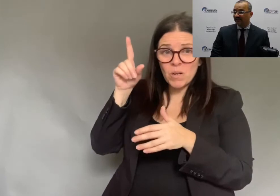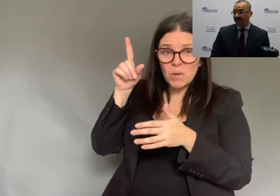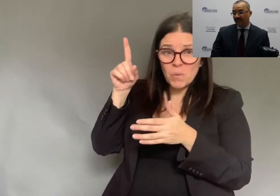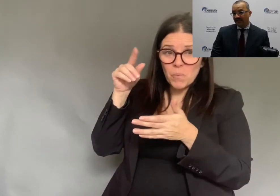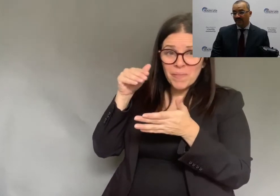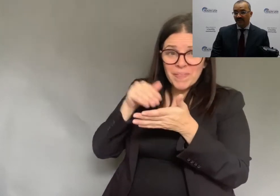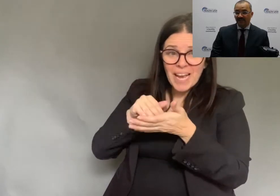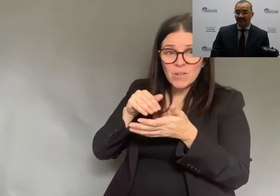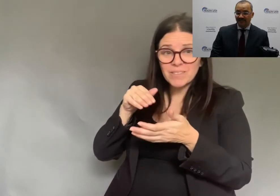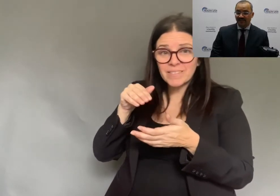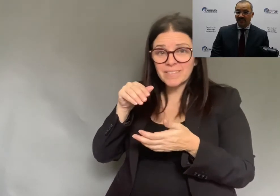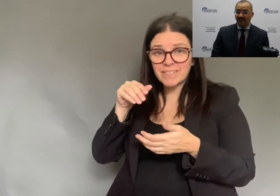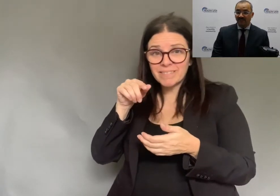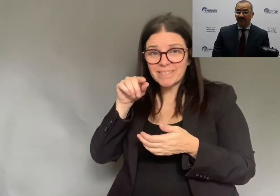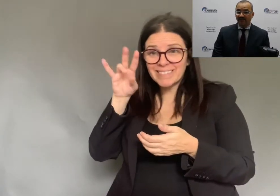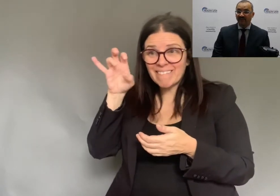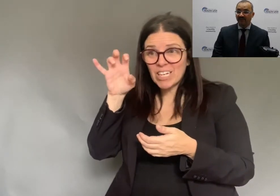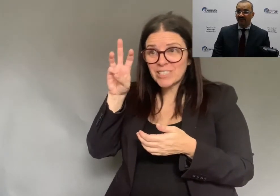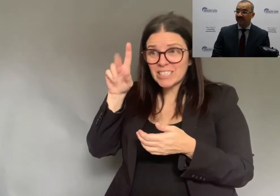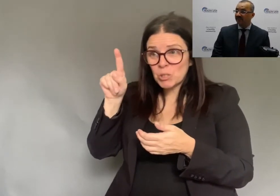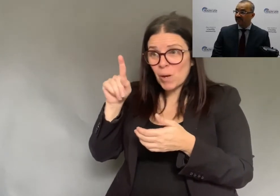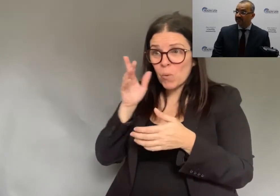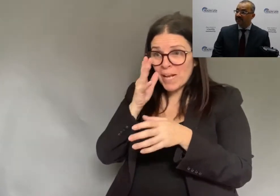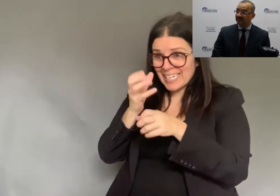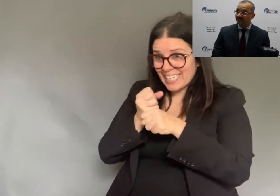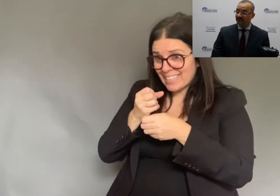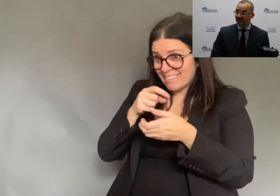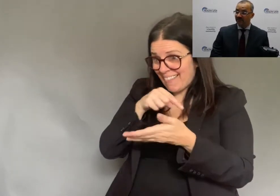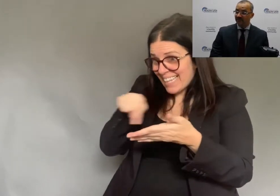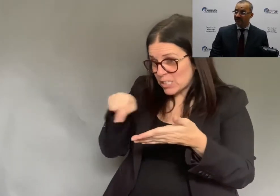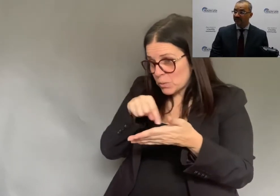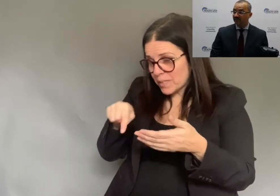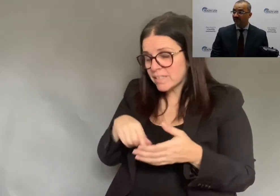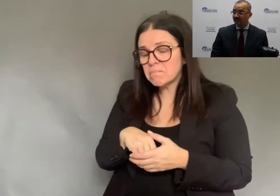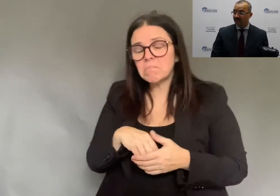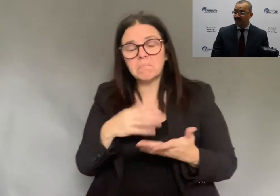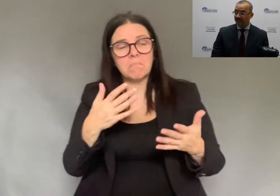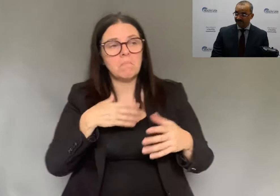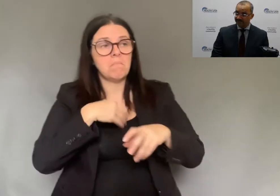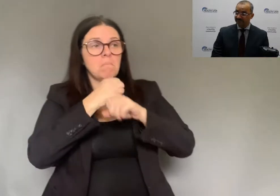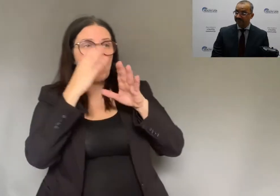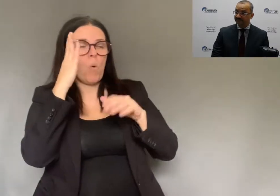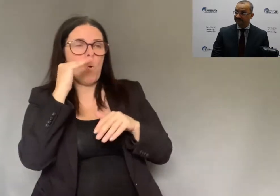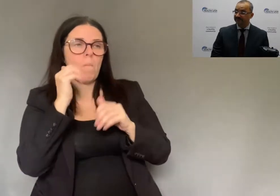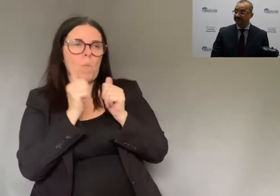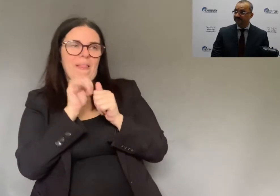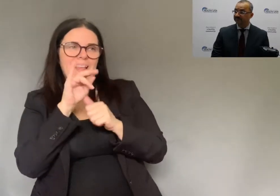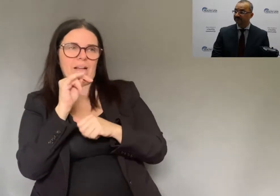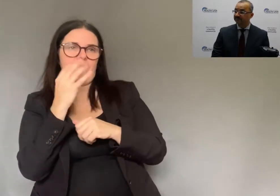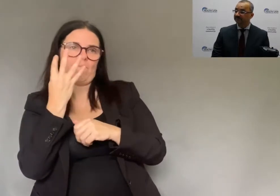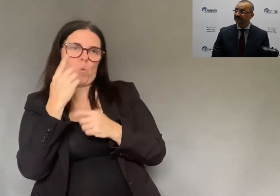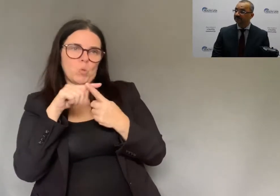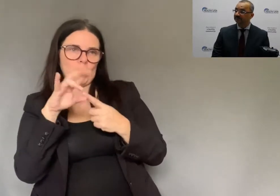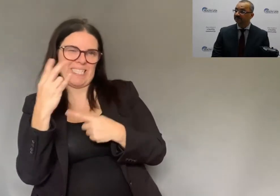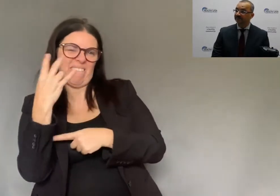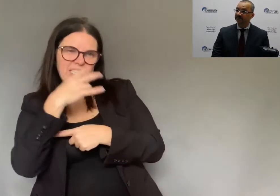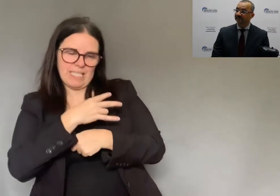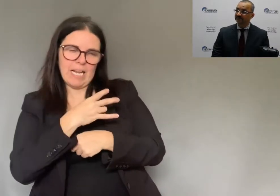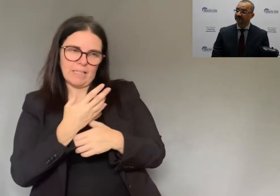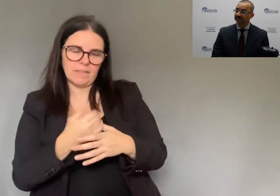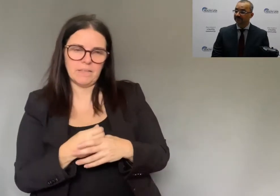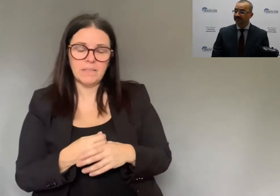so I think I'm anticipating between 4 to 7 days that we should be able to get some of those results back. Okay, so having said that, do you